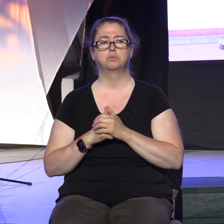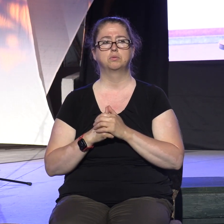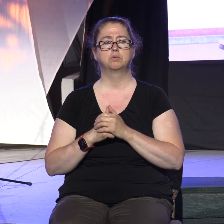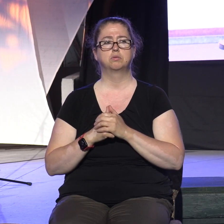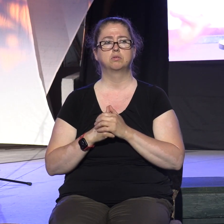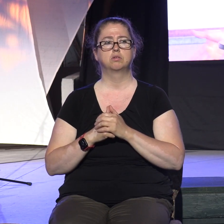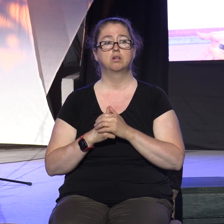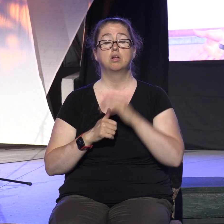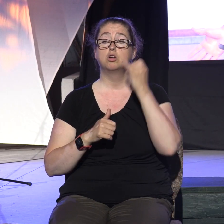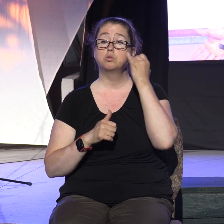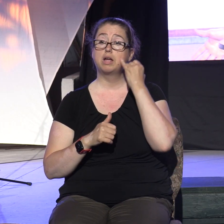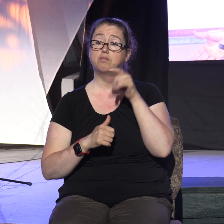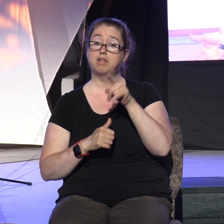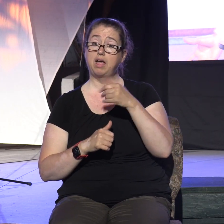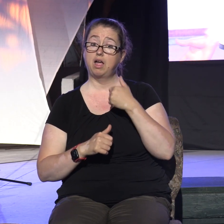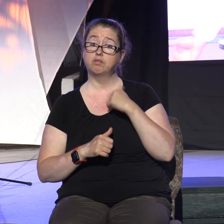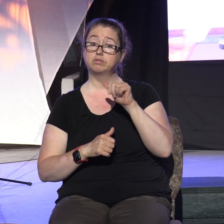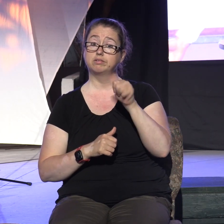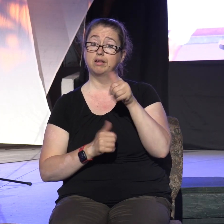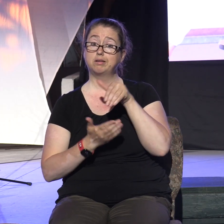then I'd be happy.